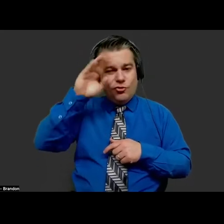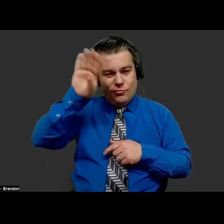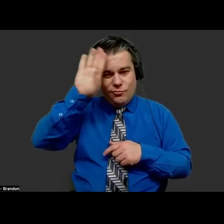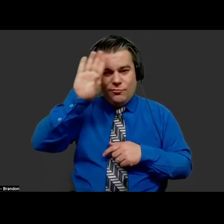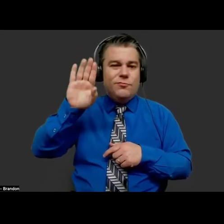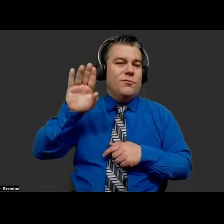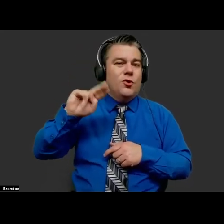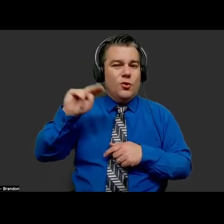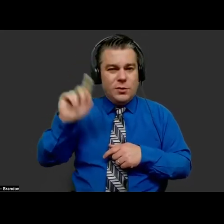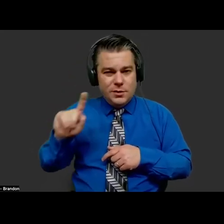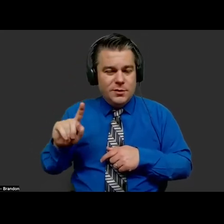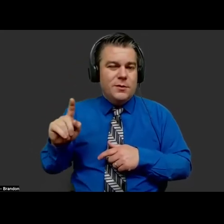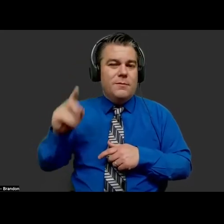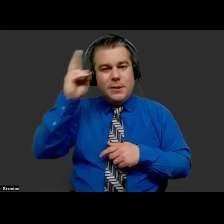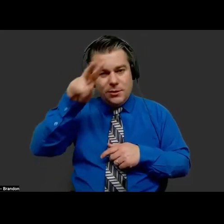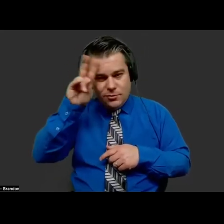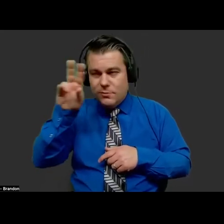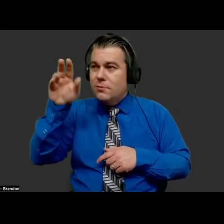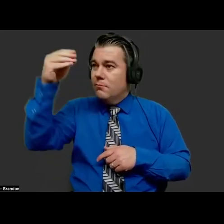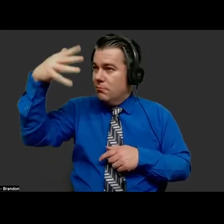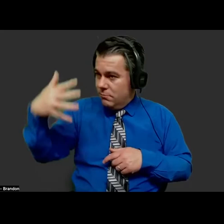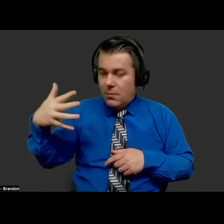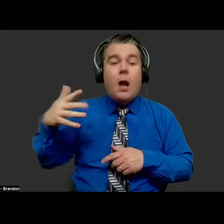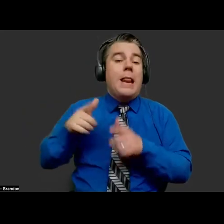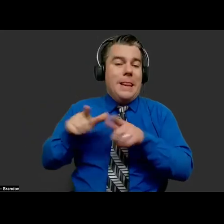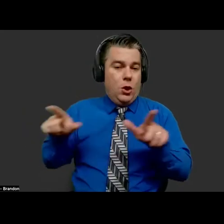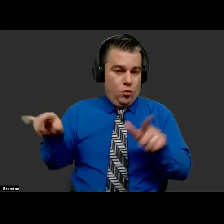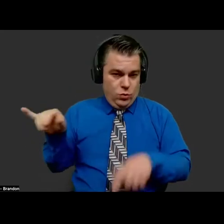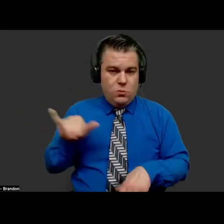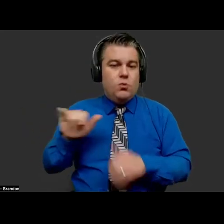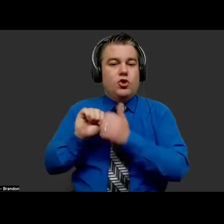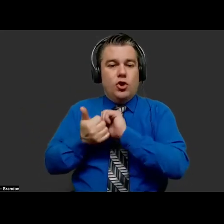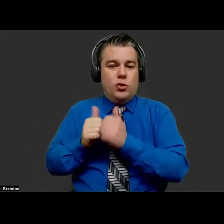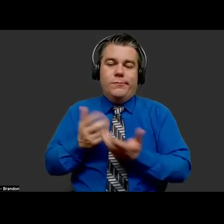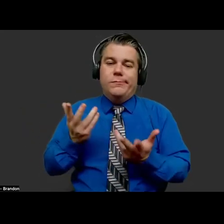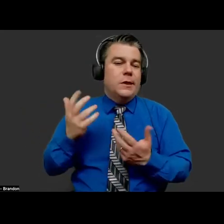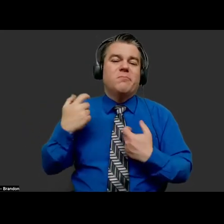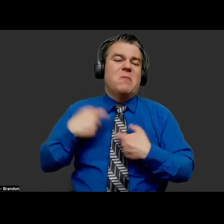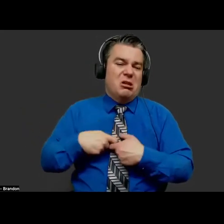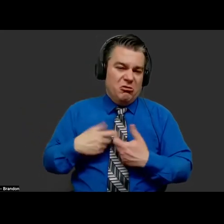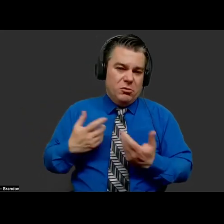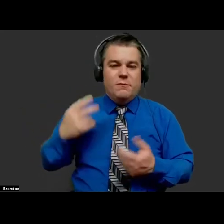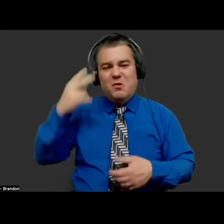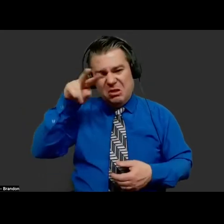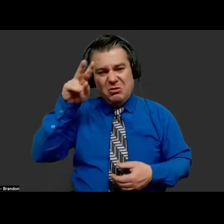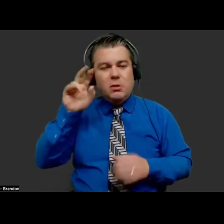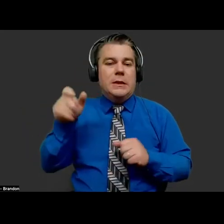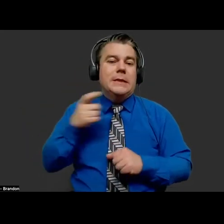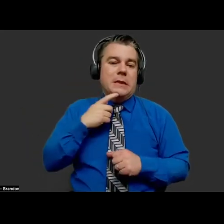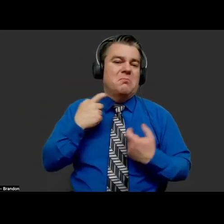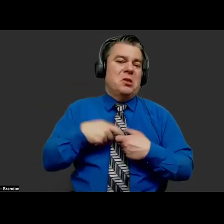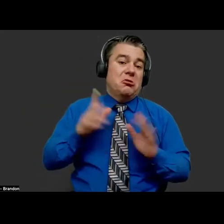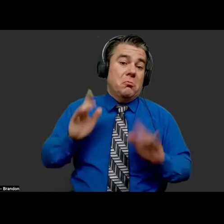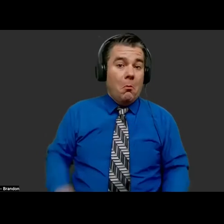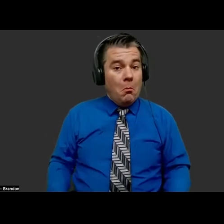click the language as well. It will, so like on Spanish, on Mexico, it says Spanish,